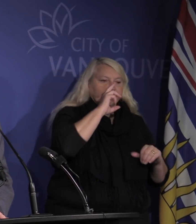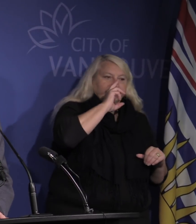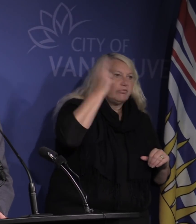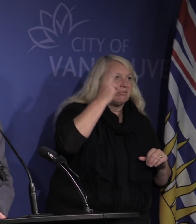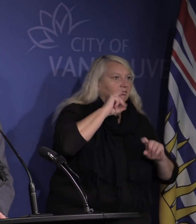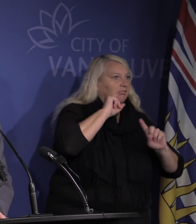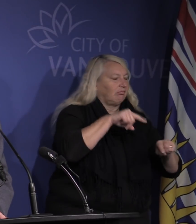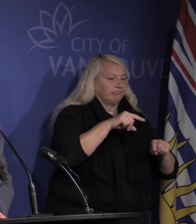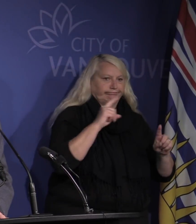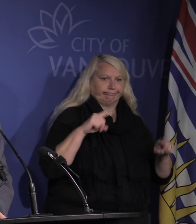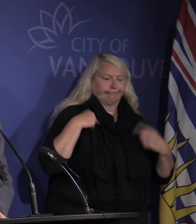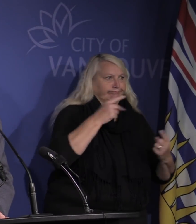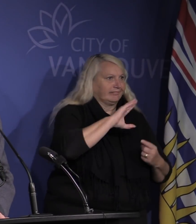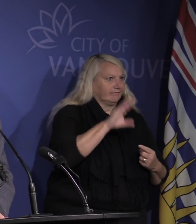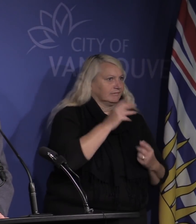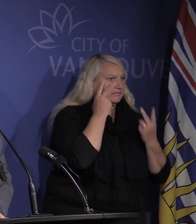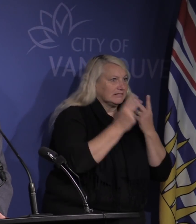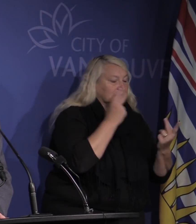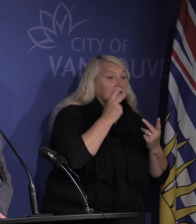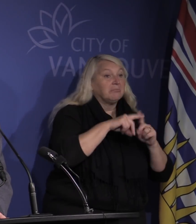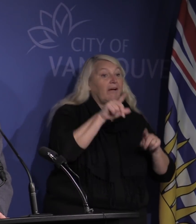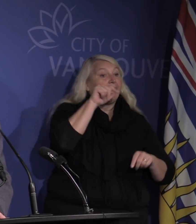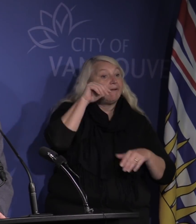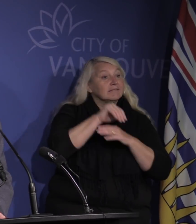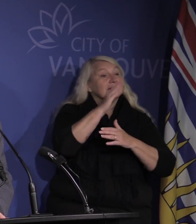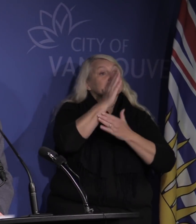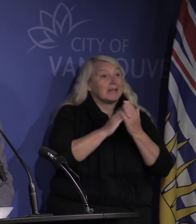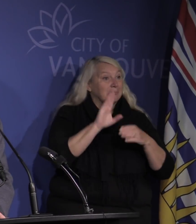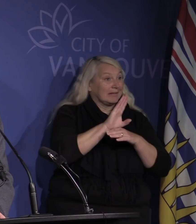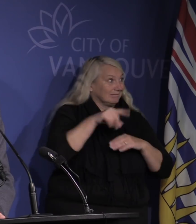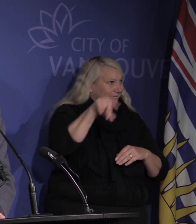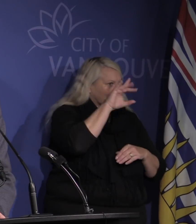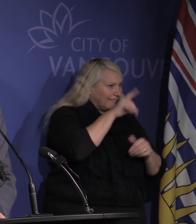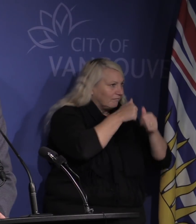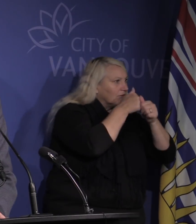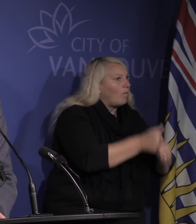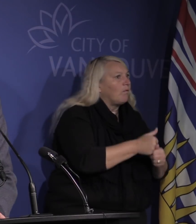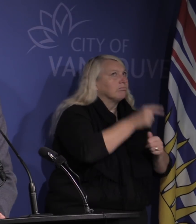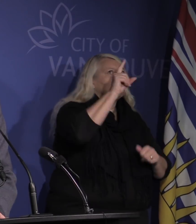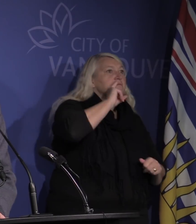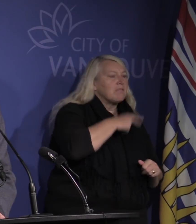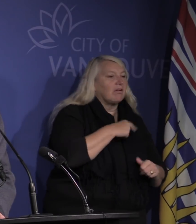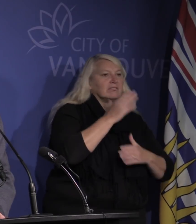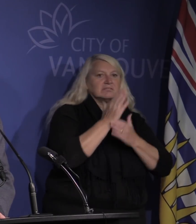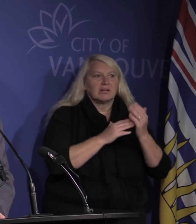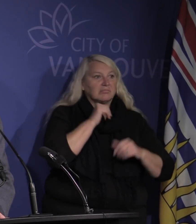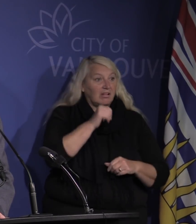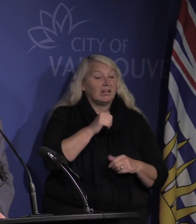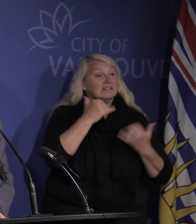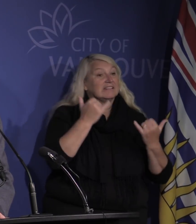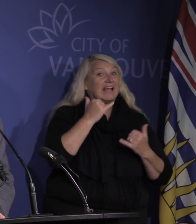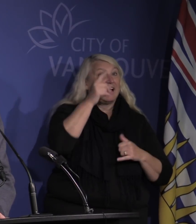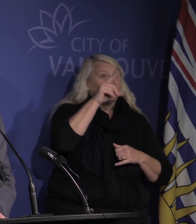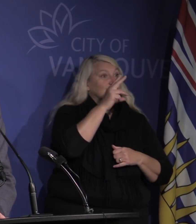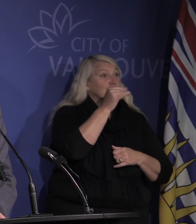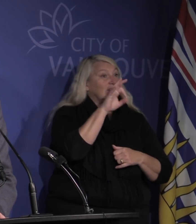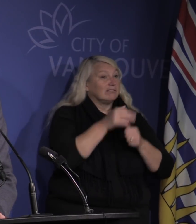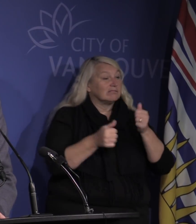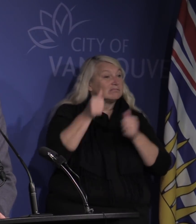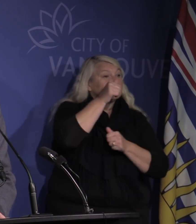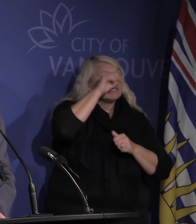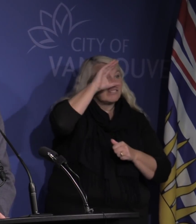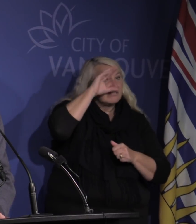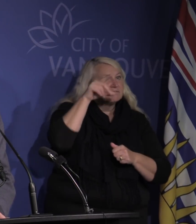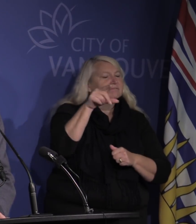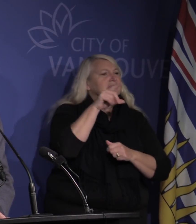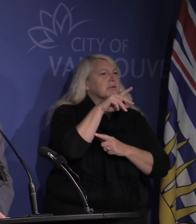last night, unfortunately, some did not. This morning, I received a briefing from Police Chief Adam Palmer, who told me many smaller restaurants